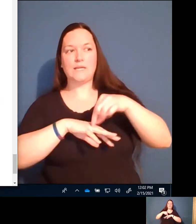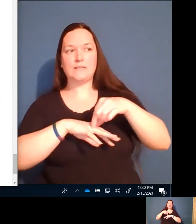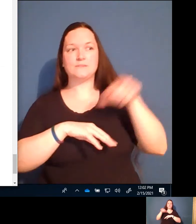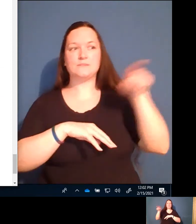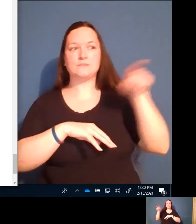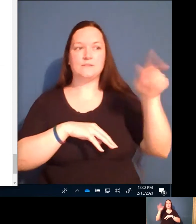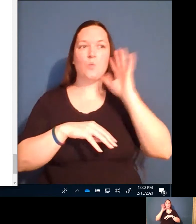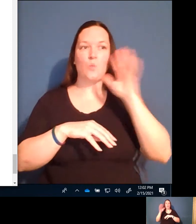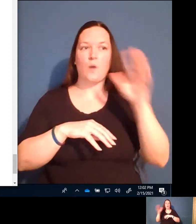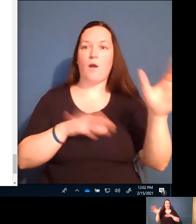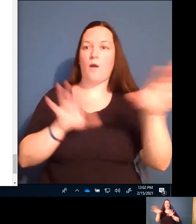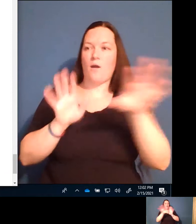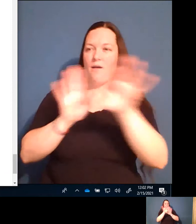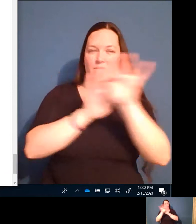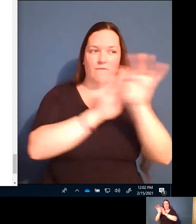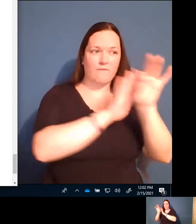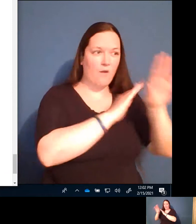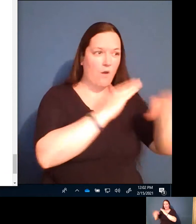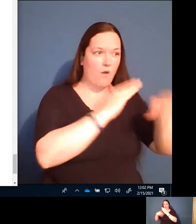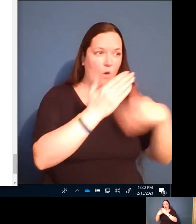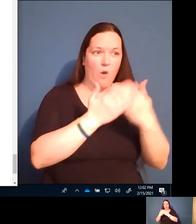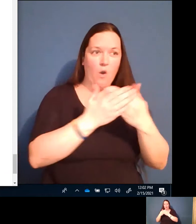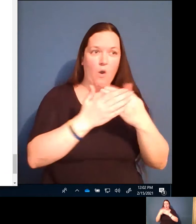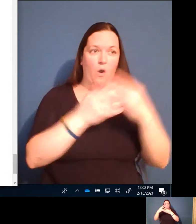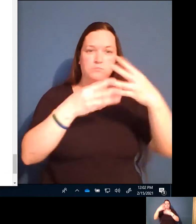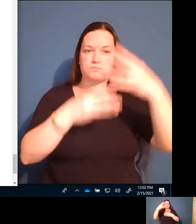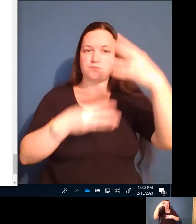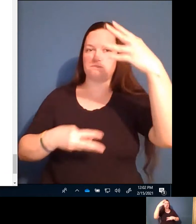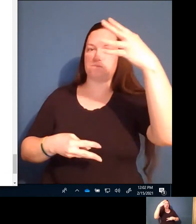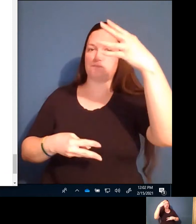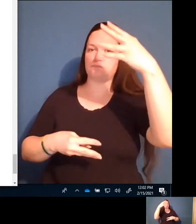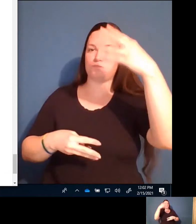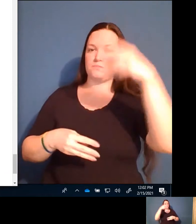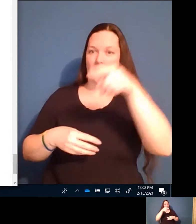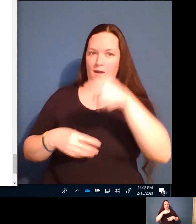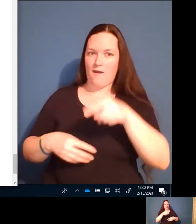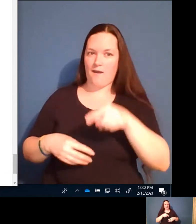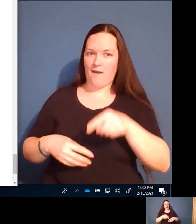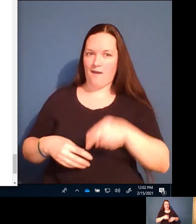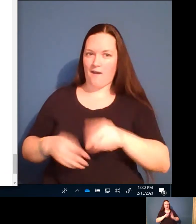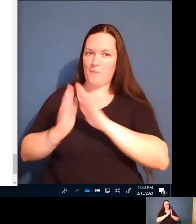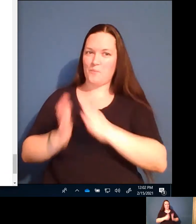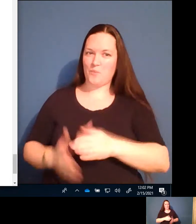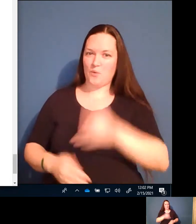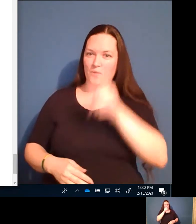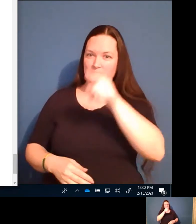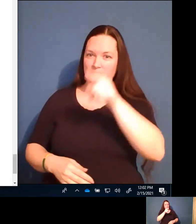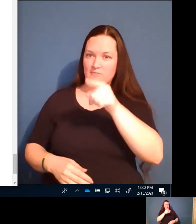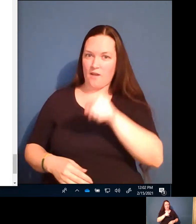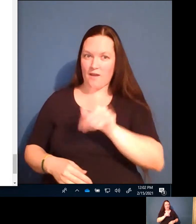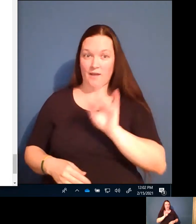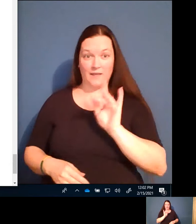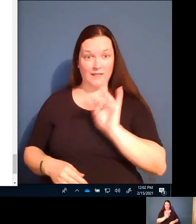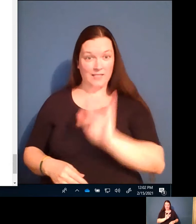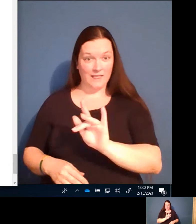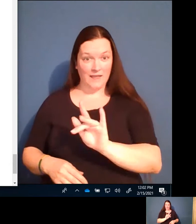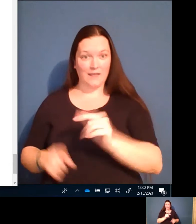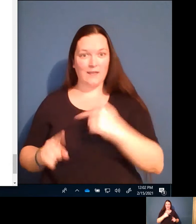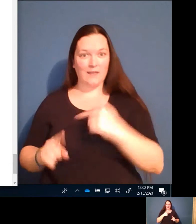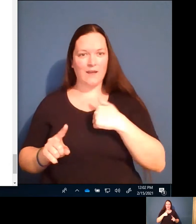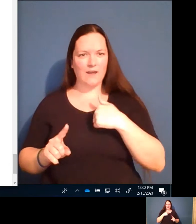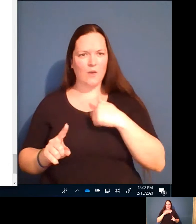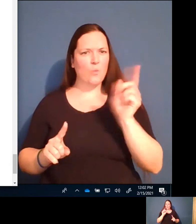tables, it returns a report of the records that matched, in this case a list of books. All I have to do is click a book to learn its location and